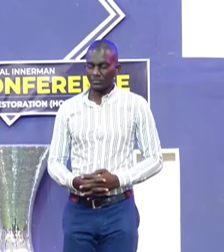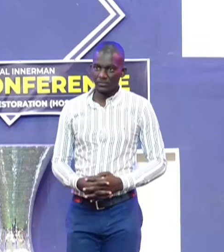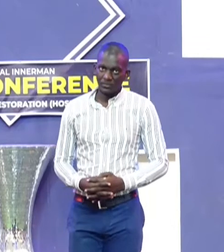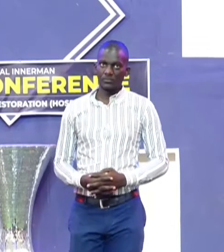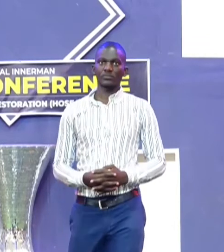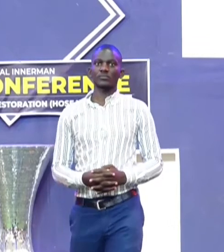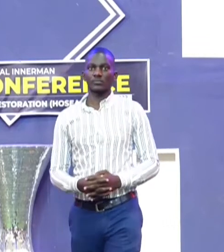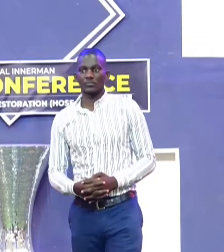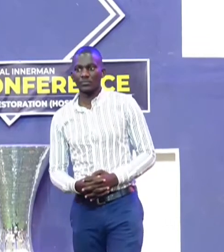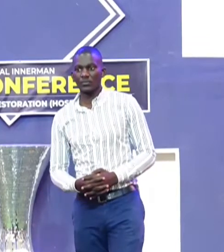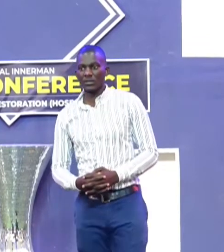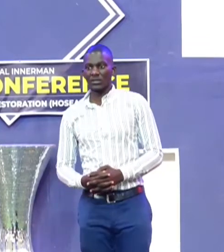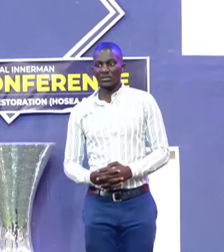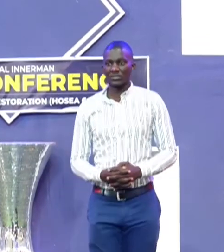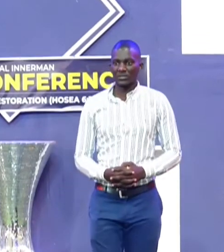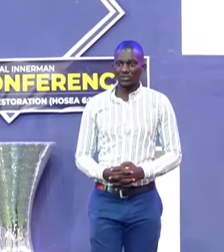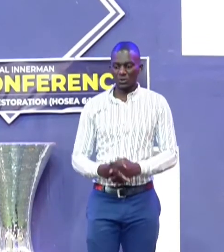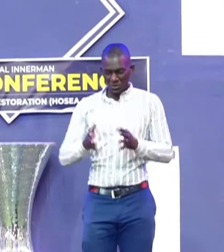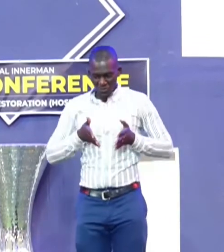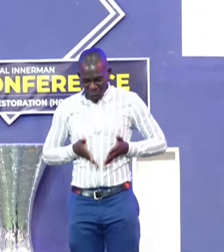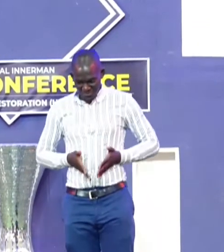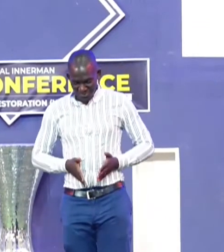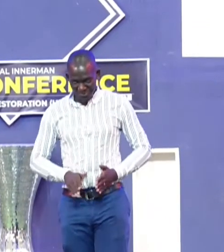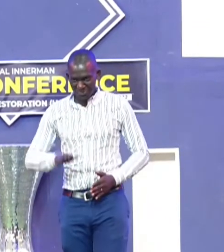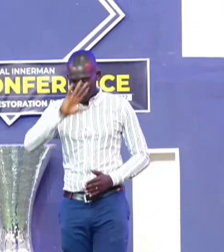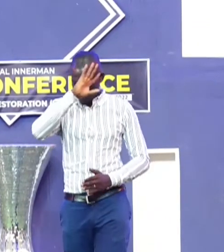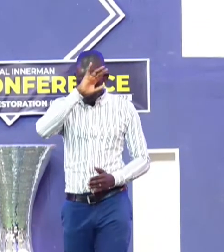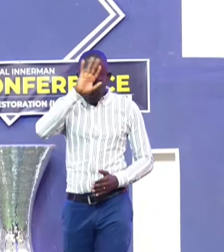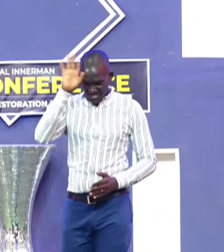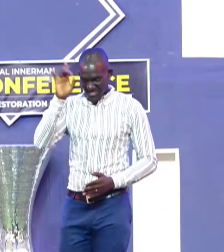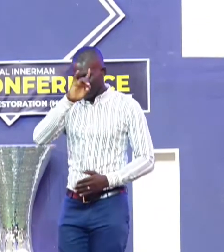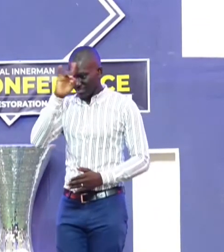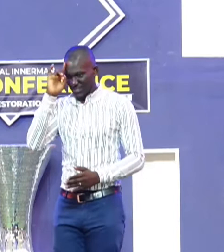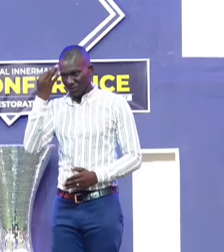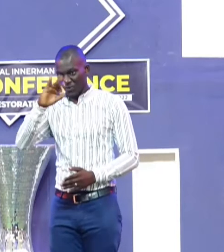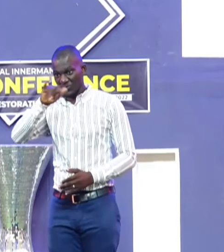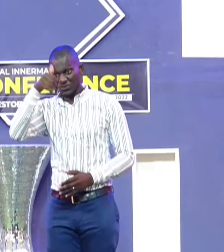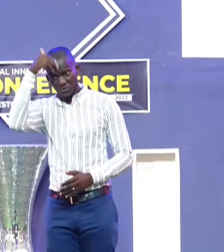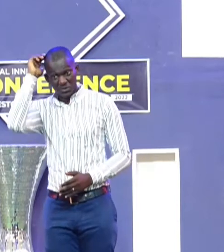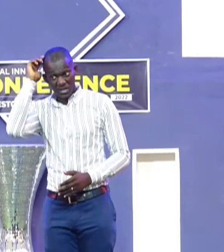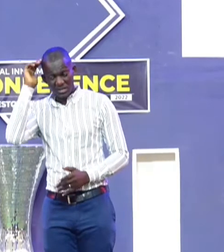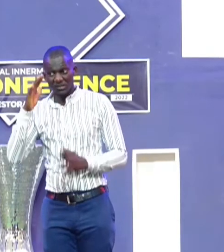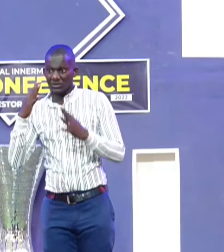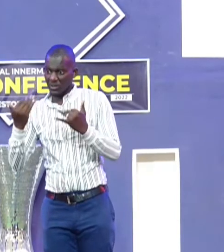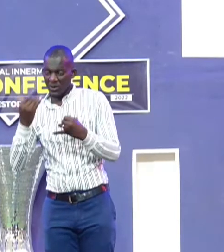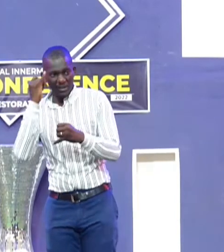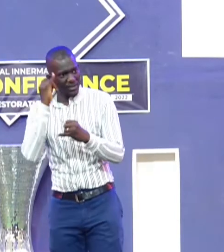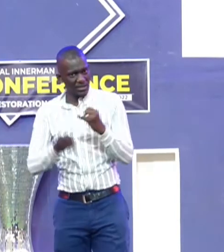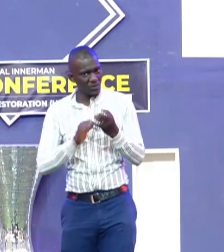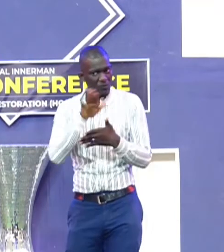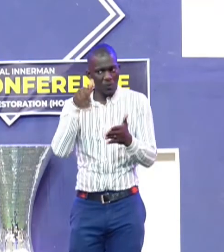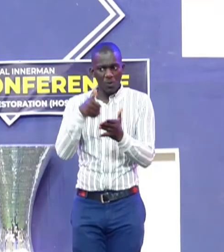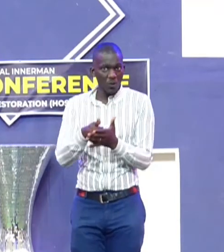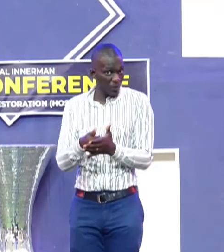her in a positive way. Navaamu abalangira ba Yuda. And now he begat the princes of Judah. Okukakana. At the end of